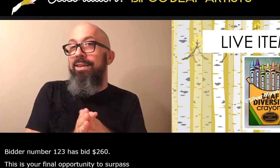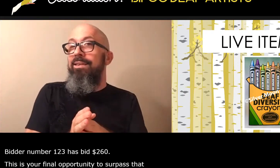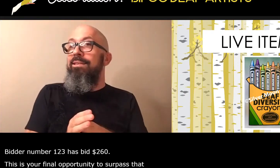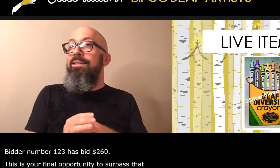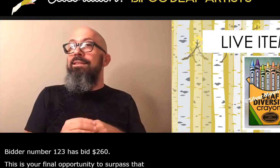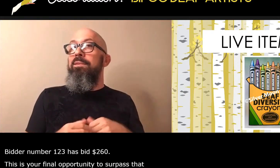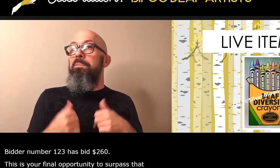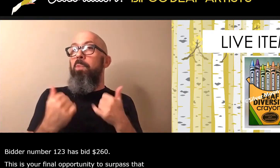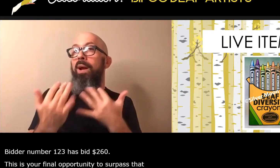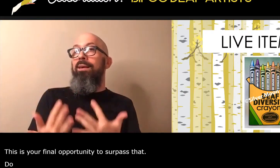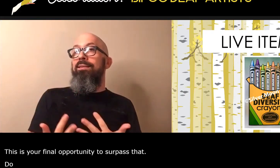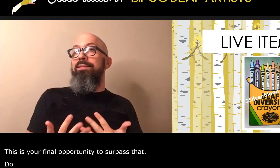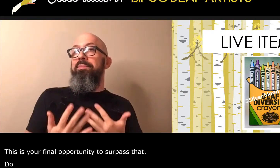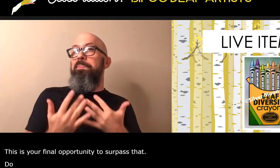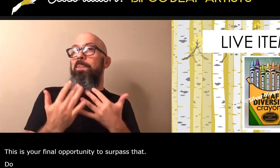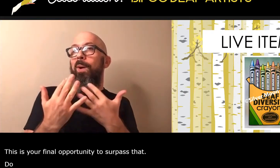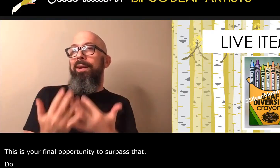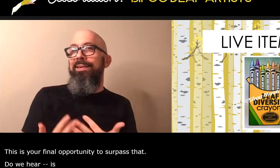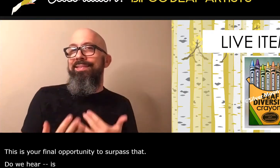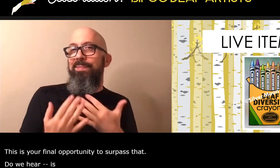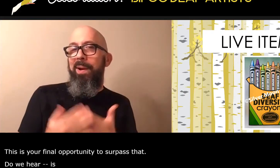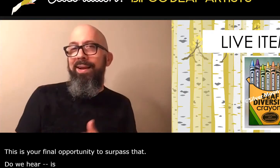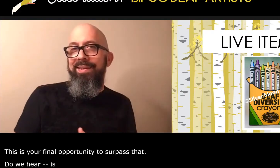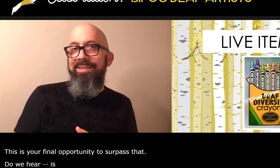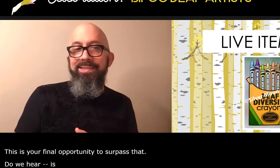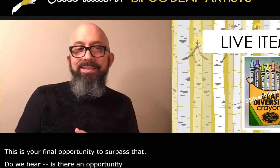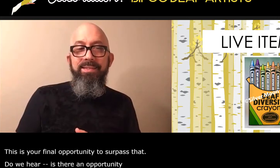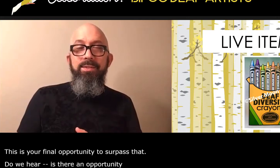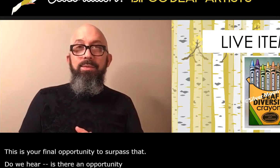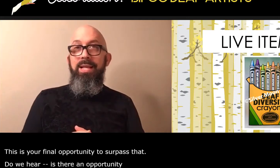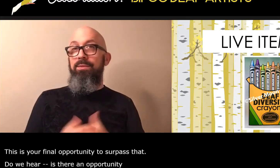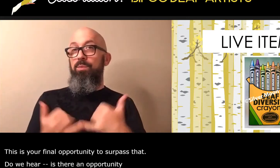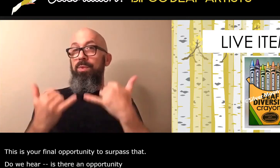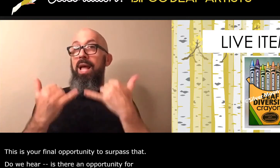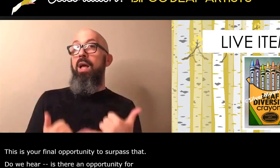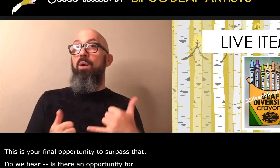Is there an opportunity for 275? I'm going to wait.